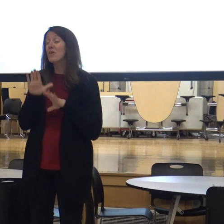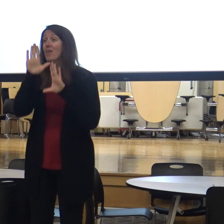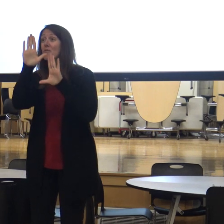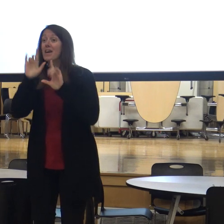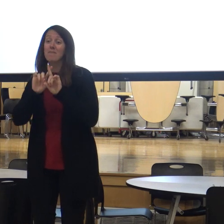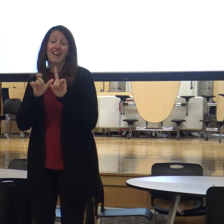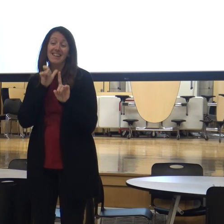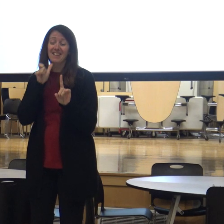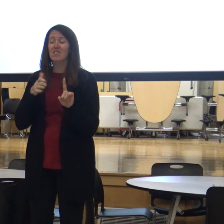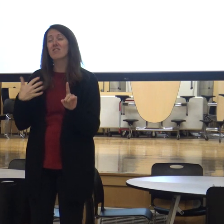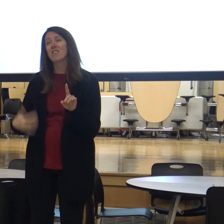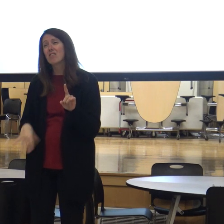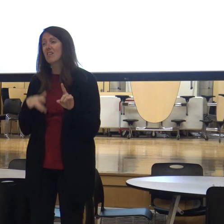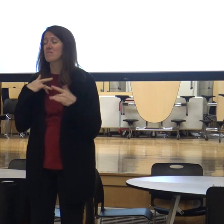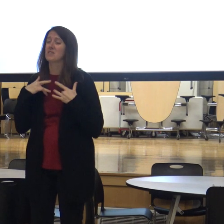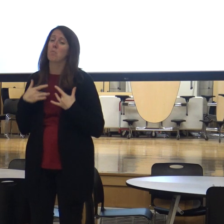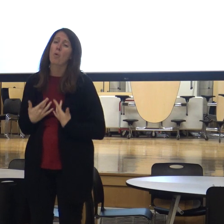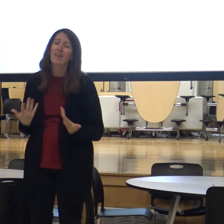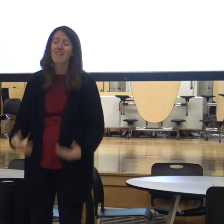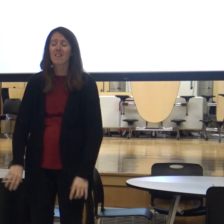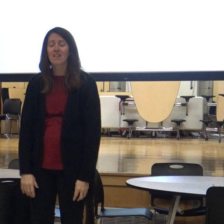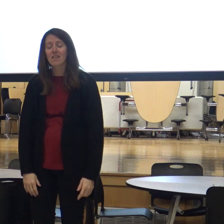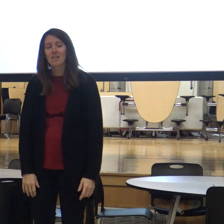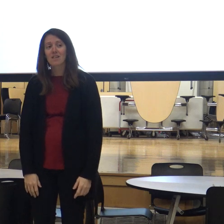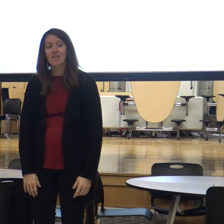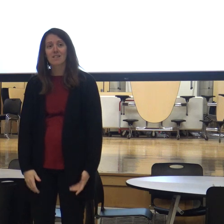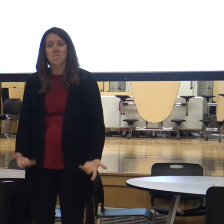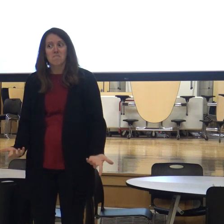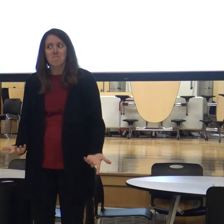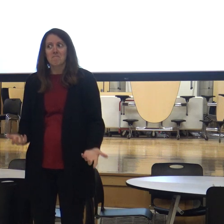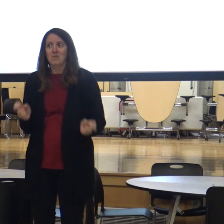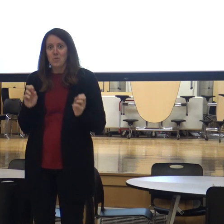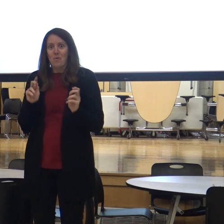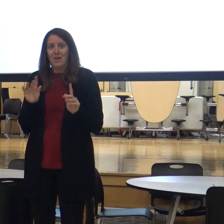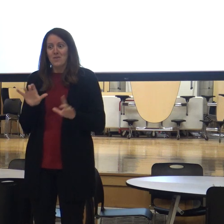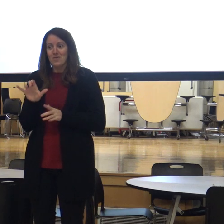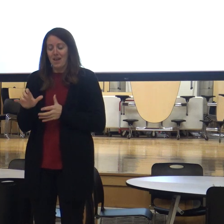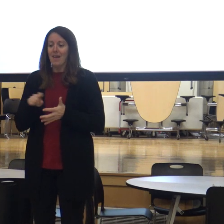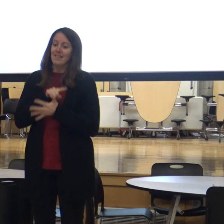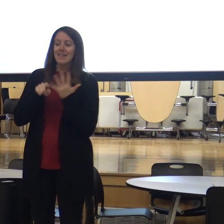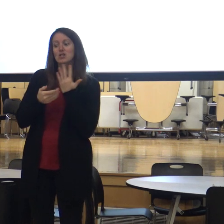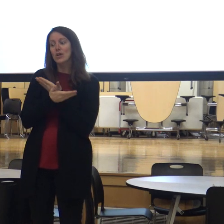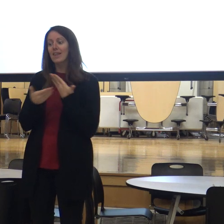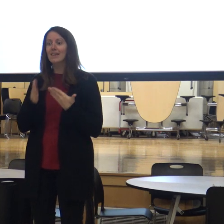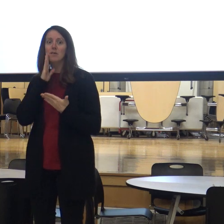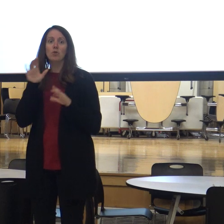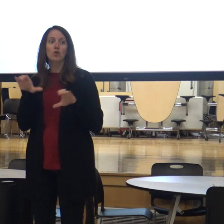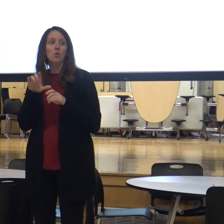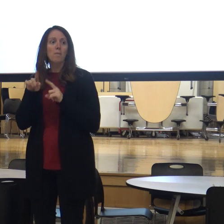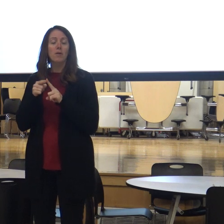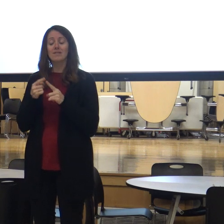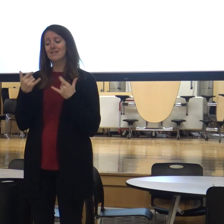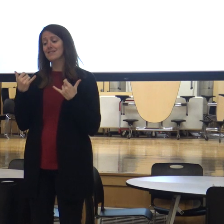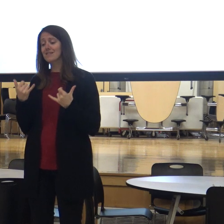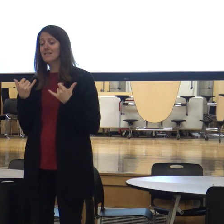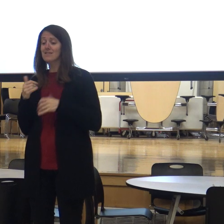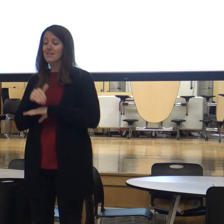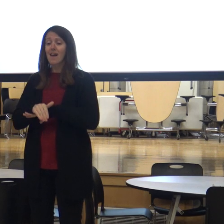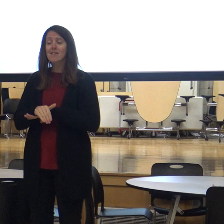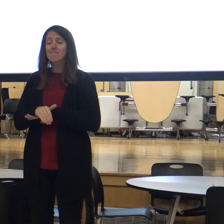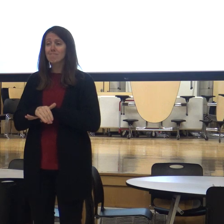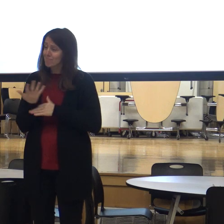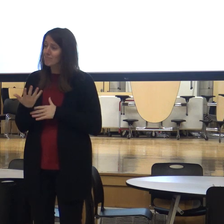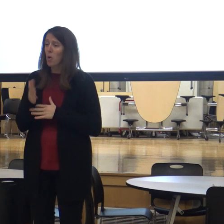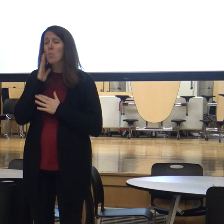Man, I'm disappointed. And here's what I'm going to do about it. You know, I'm treating myself tonight. We're going to order pizza we're